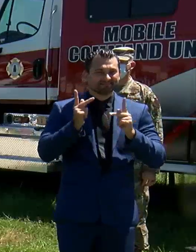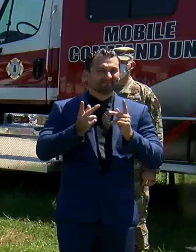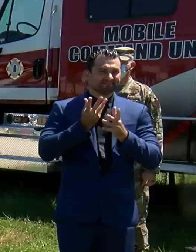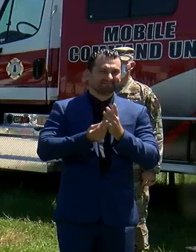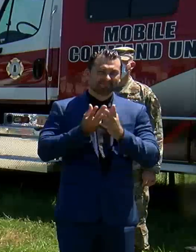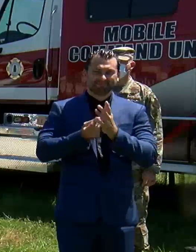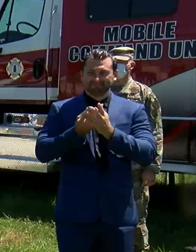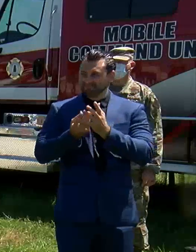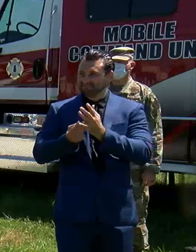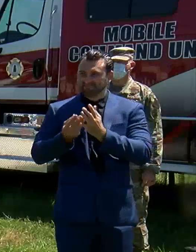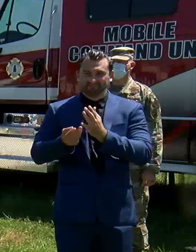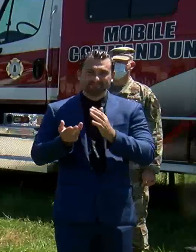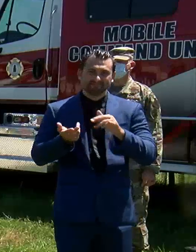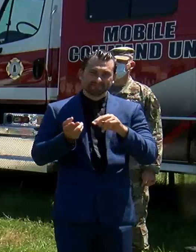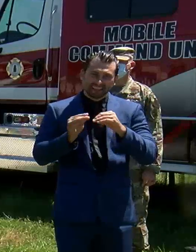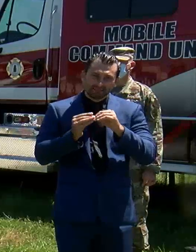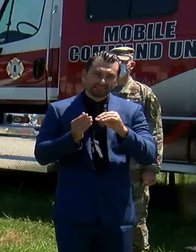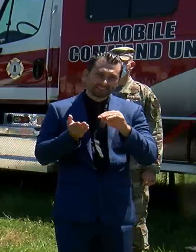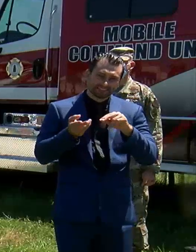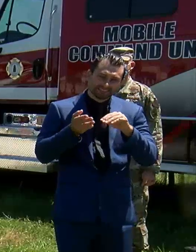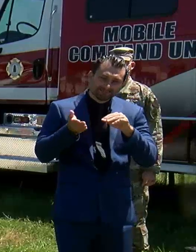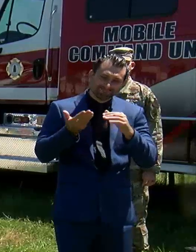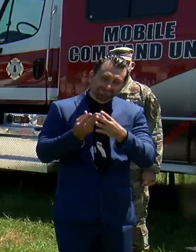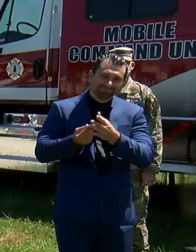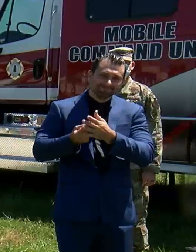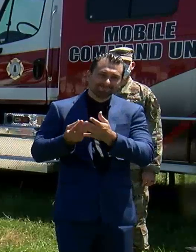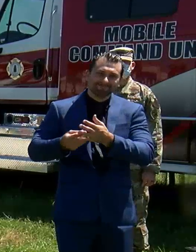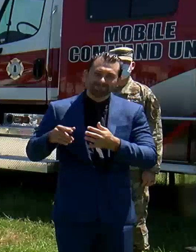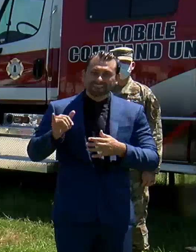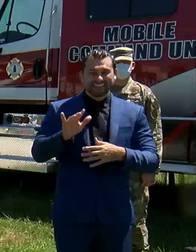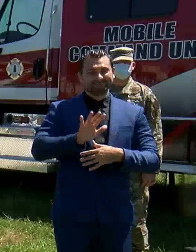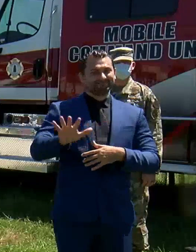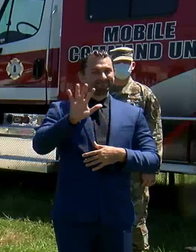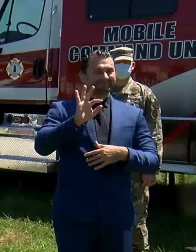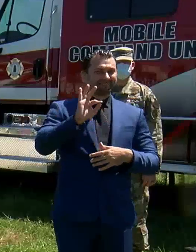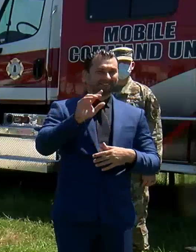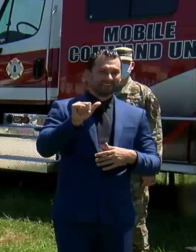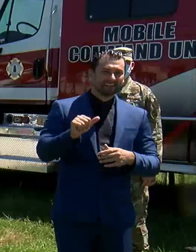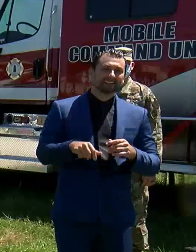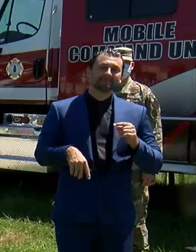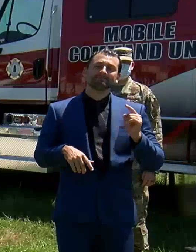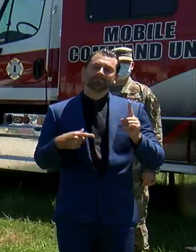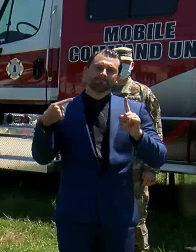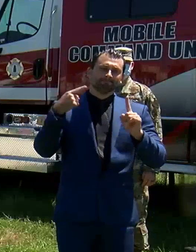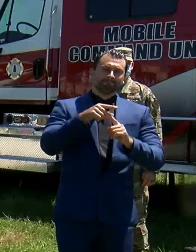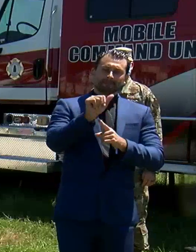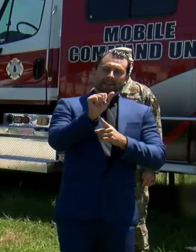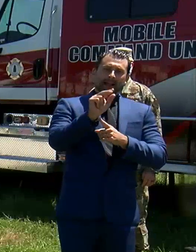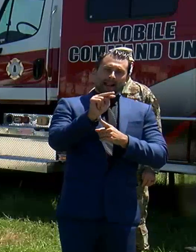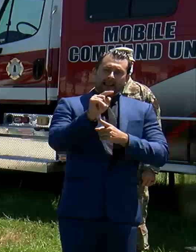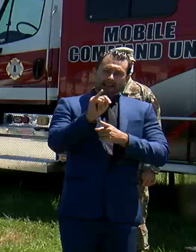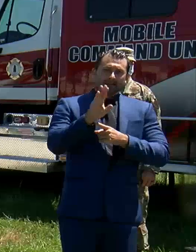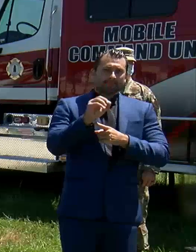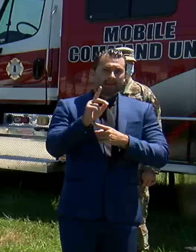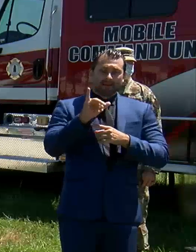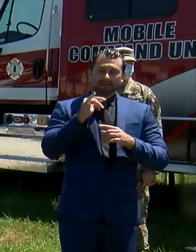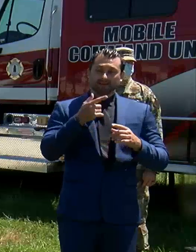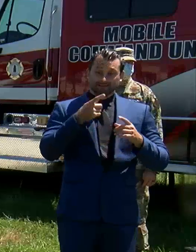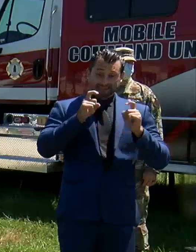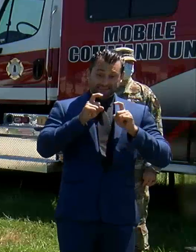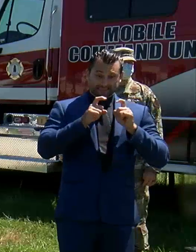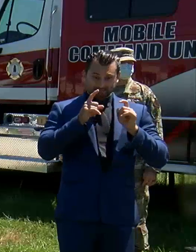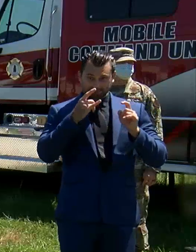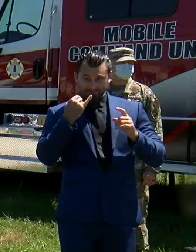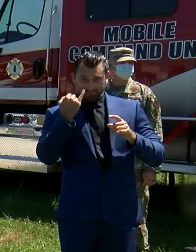for us to know. So antibody testing is finally here from the state. We're going to get many more coming down the line, but